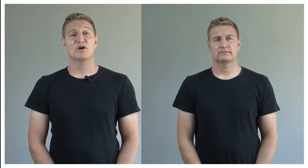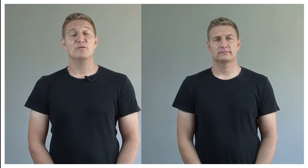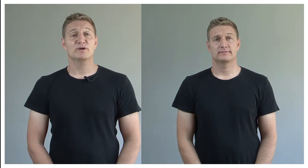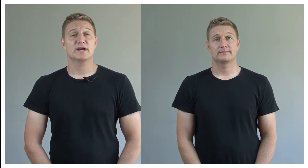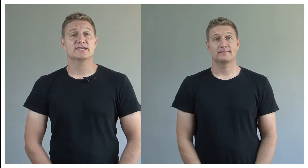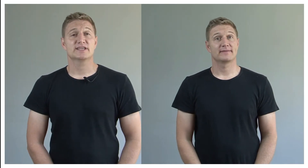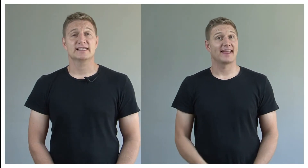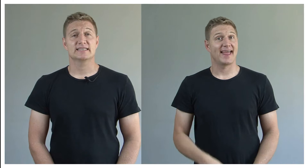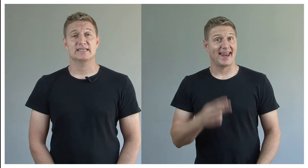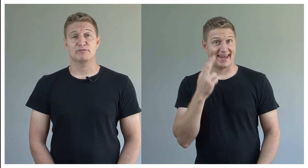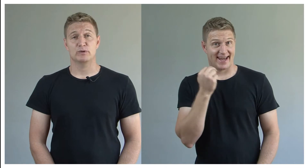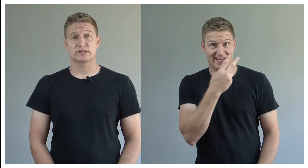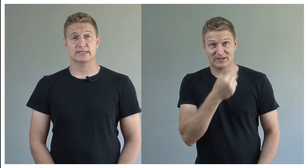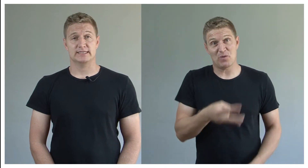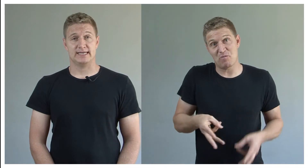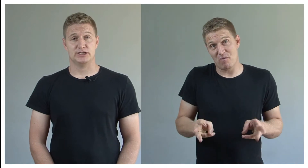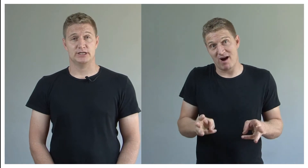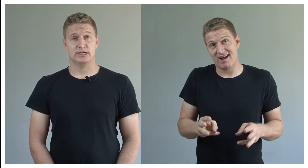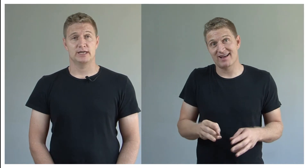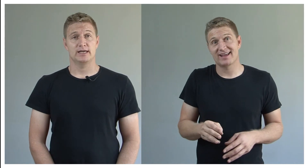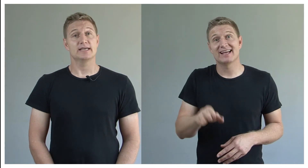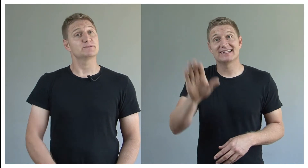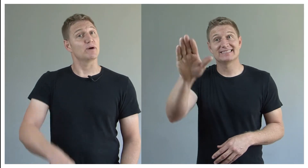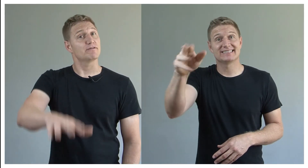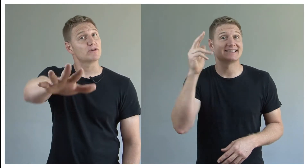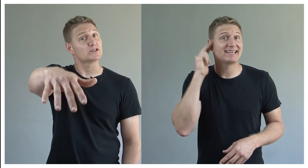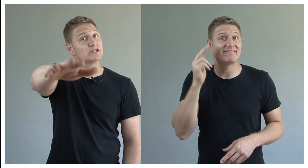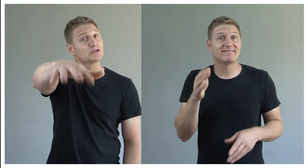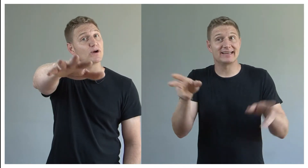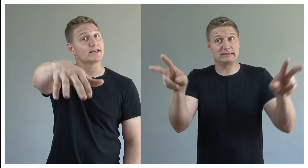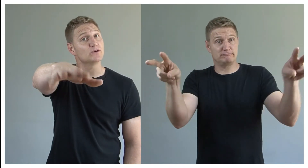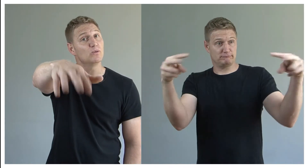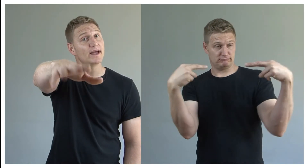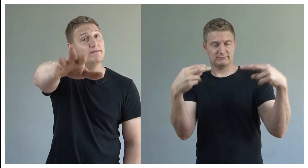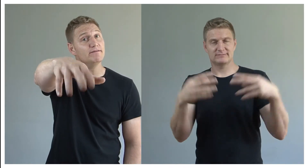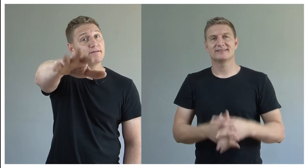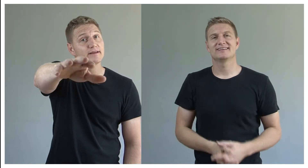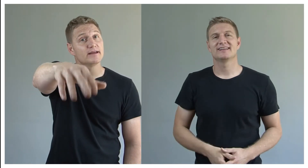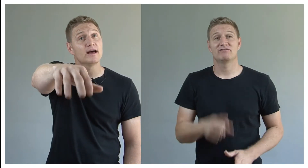Appropriate ways to get a deaf person's attention is by first trying to wave.